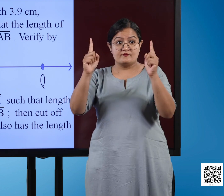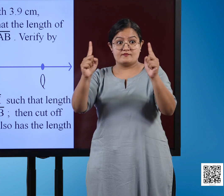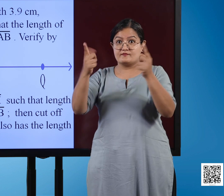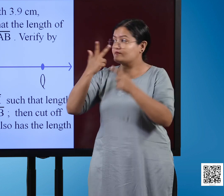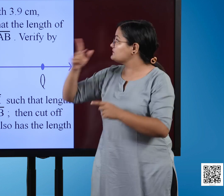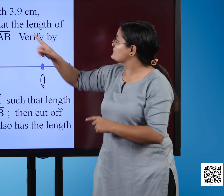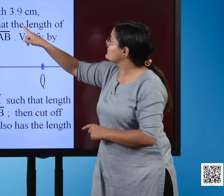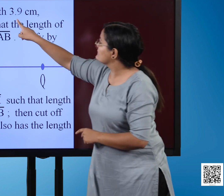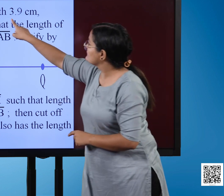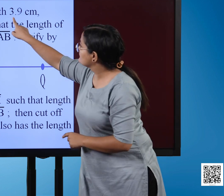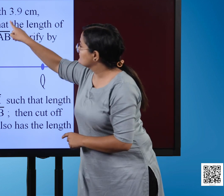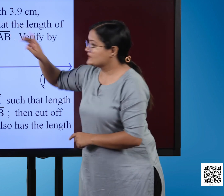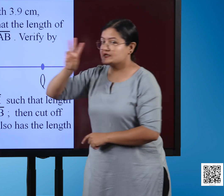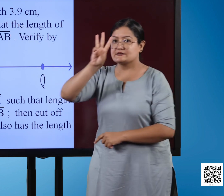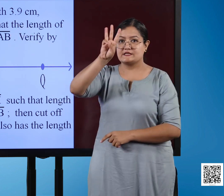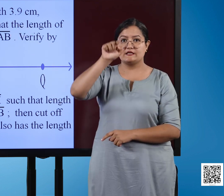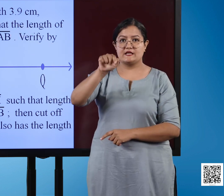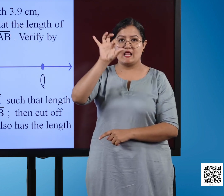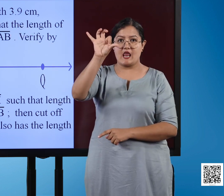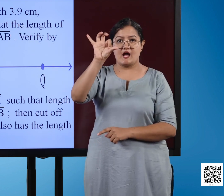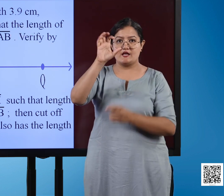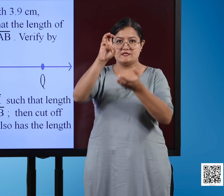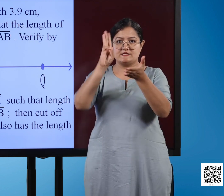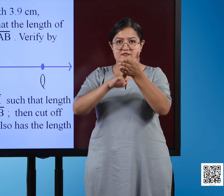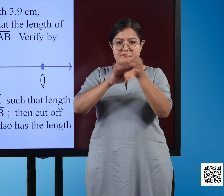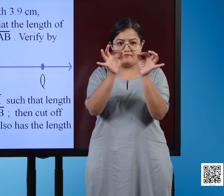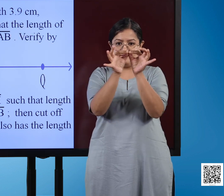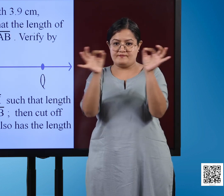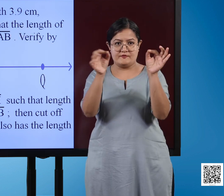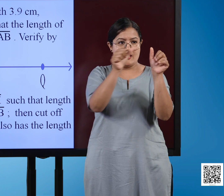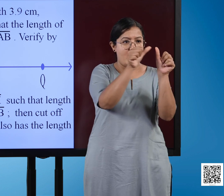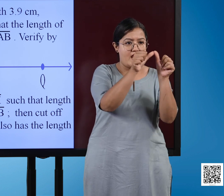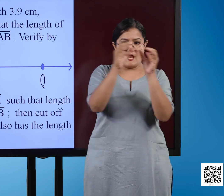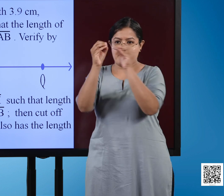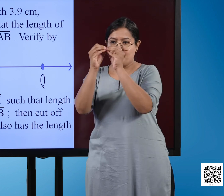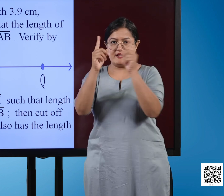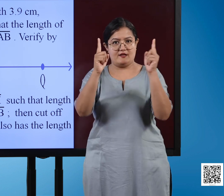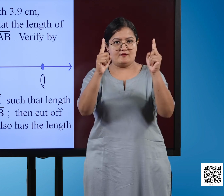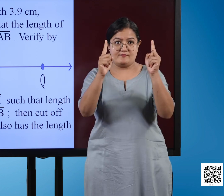the length of segment PQ is twice that of segment AB.